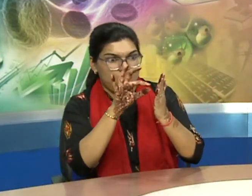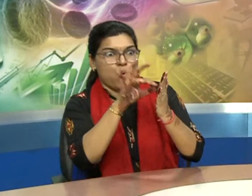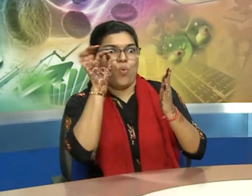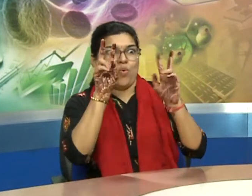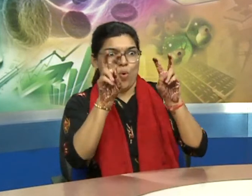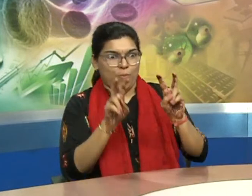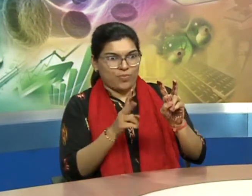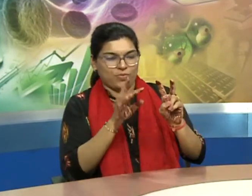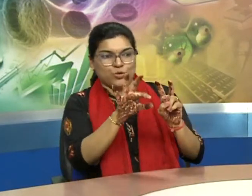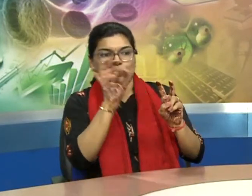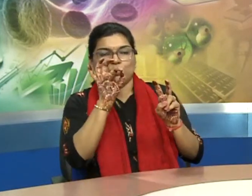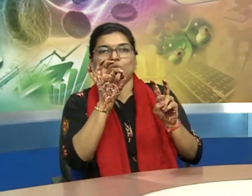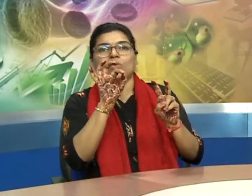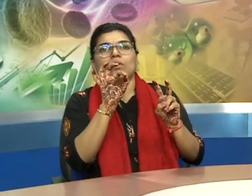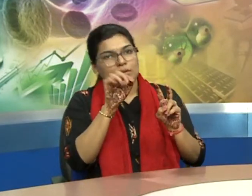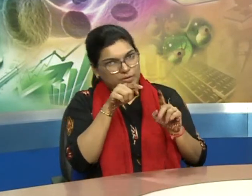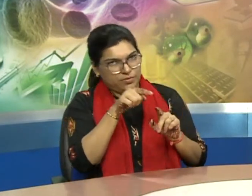handbooks or manuals,